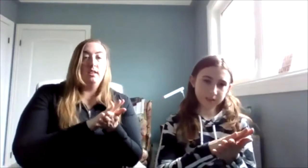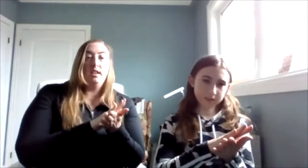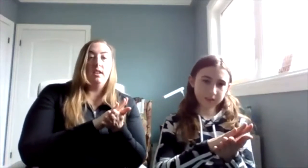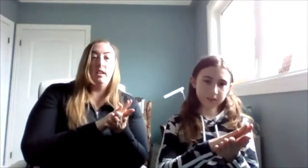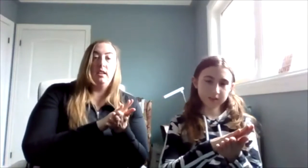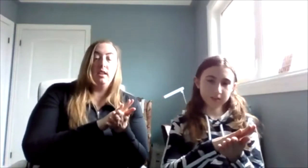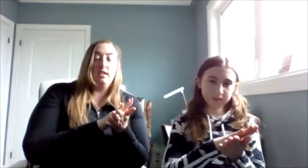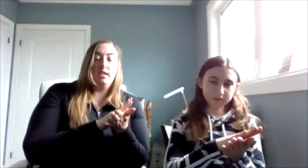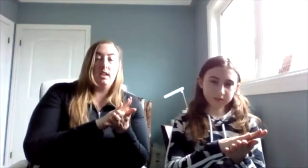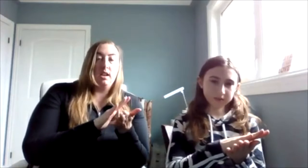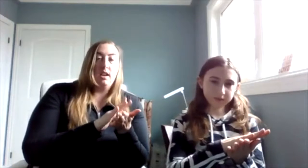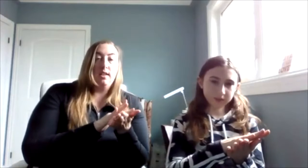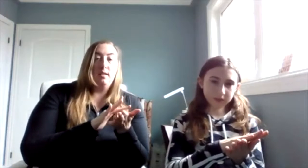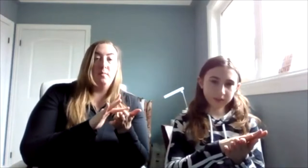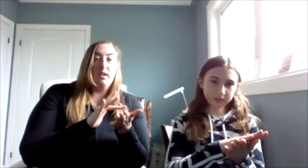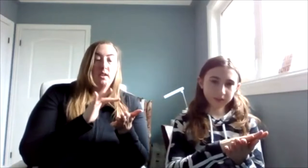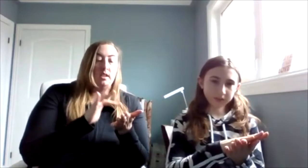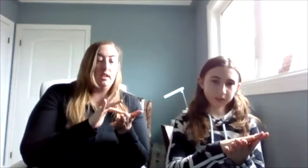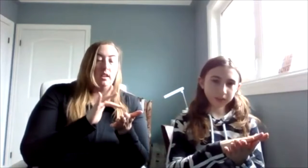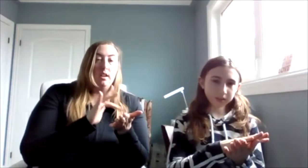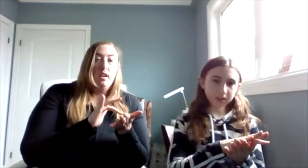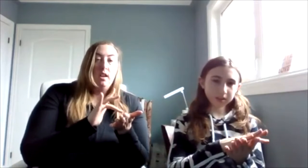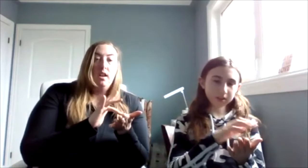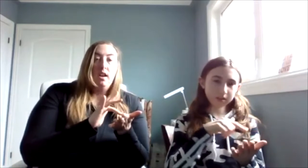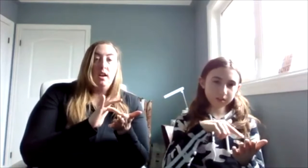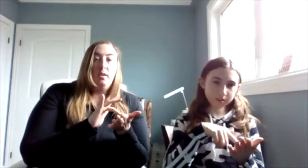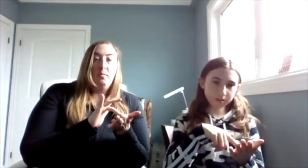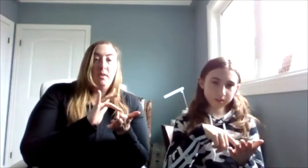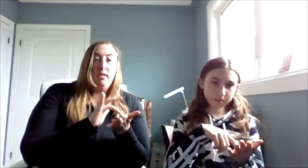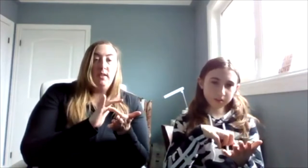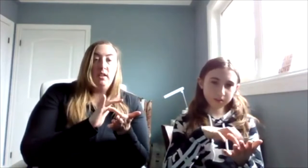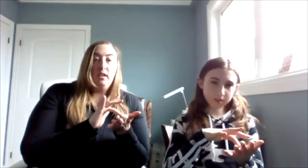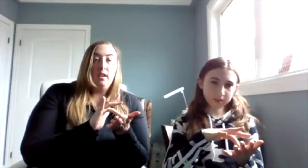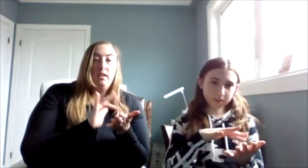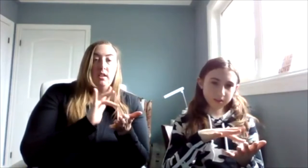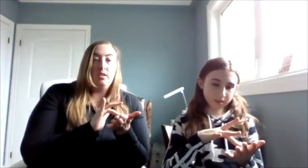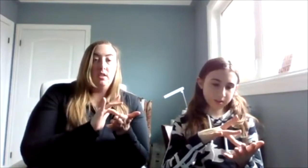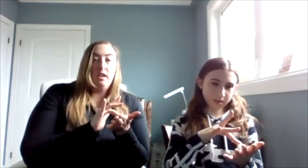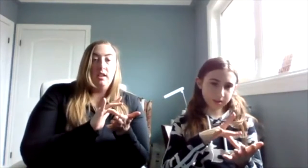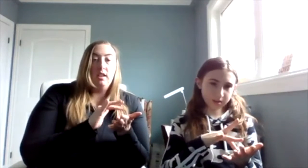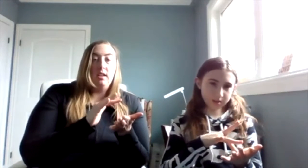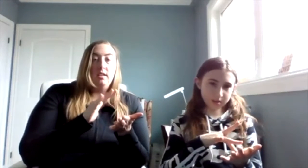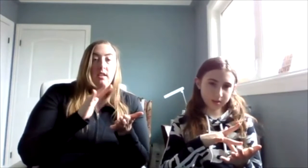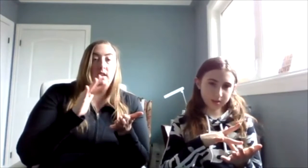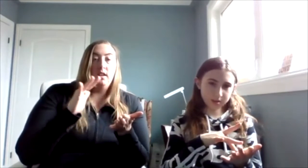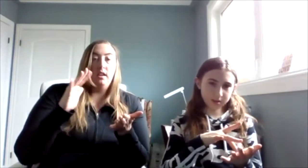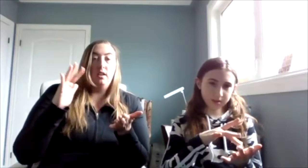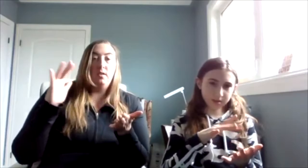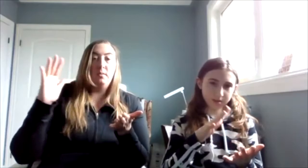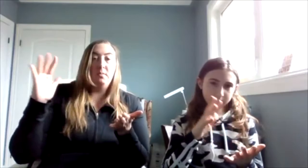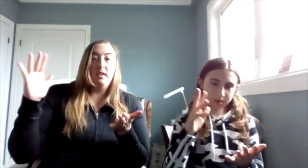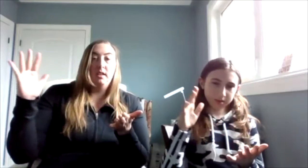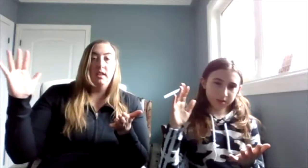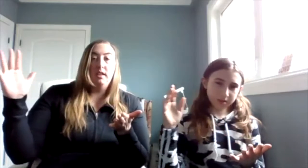together like this again, and then but you're going to take your middle finger and touch your hand, and then it's going to kind of go up like